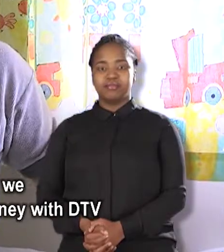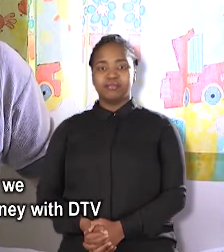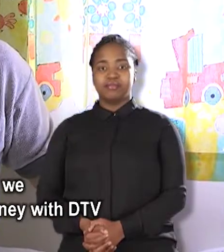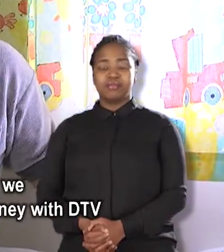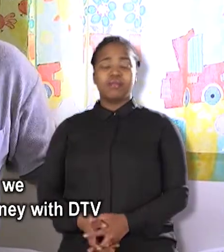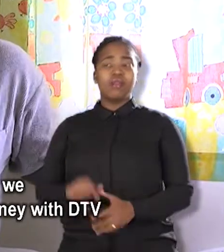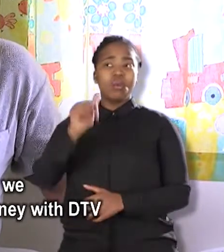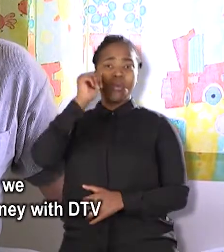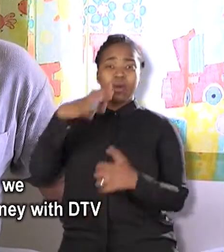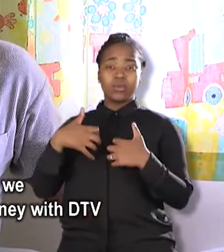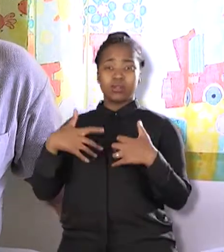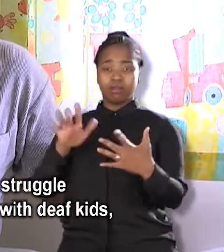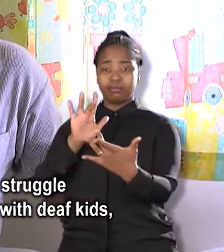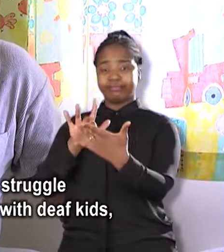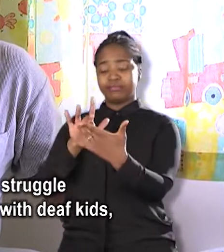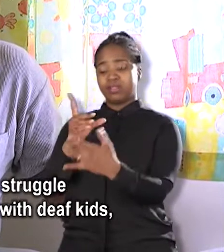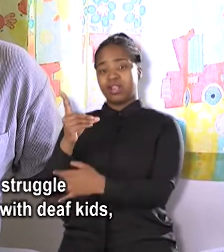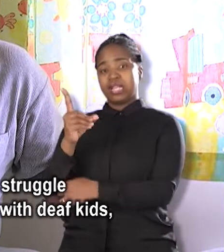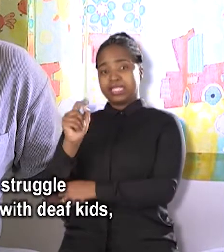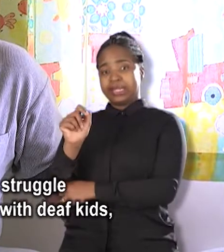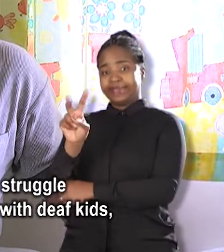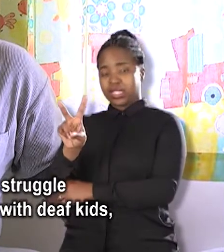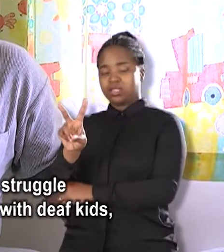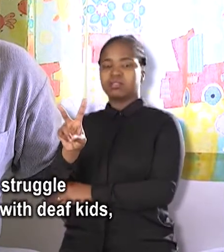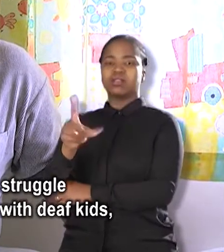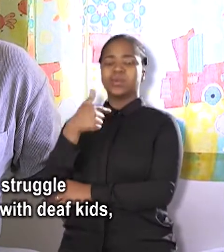When we started our road with DTV, we said